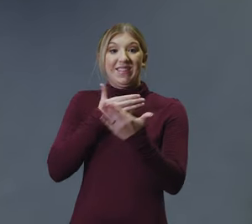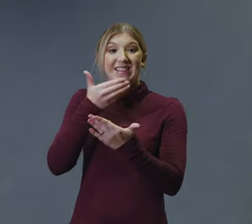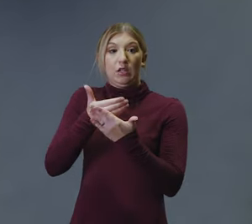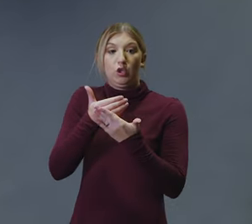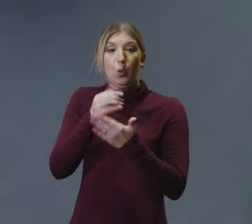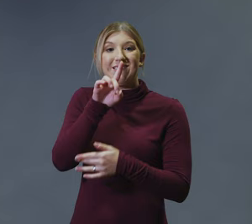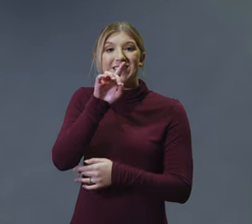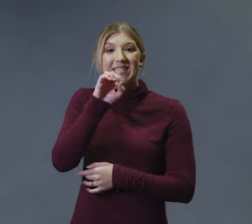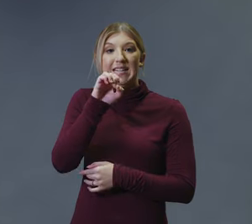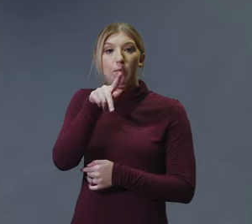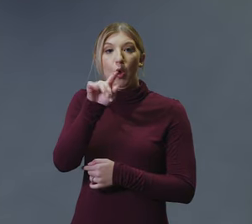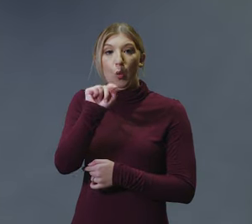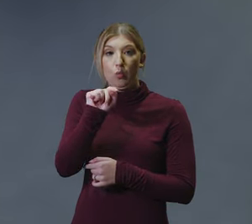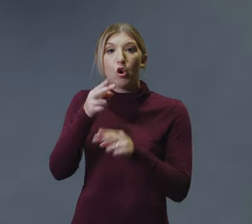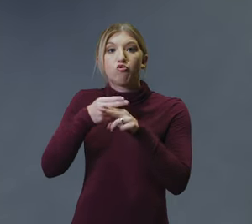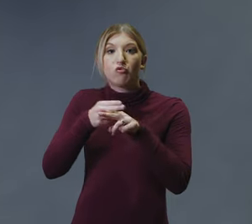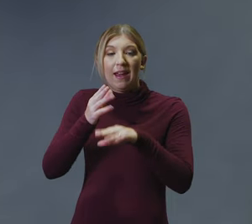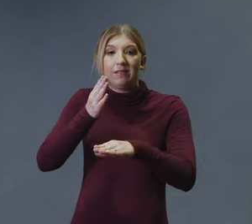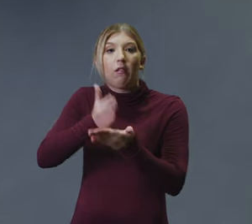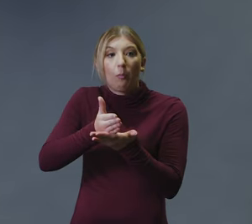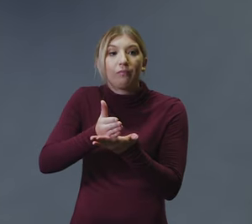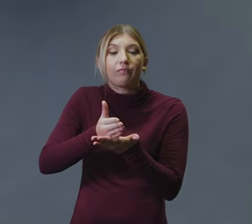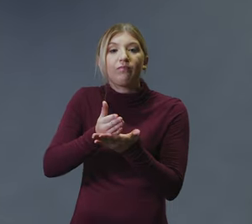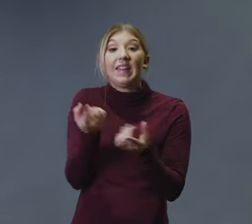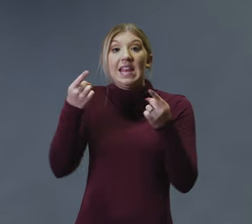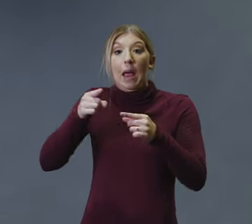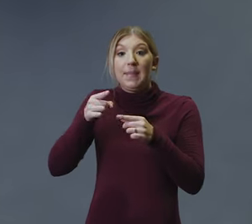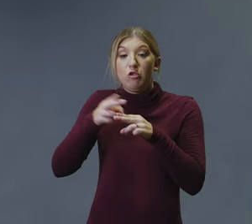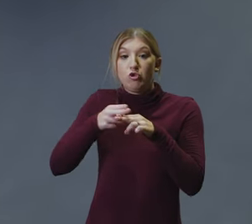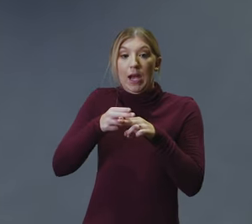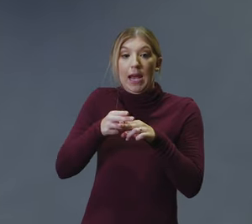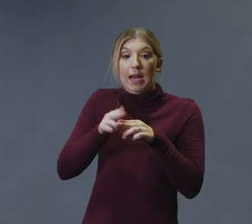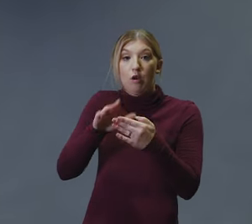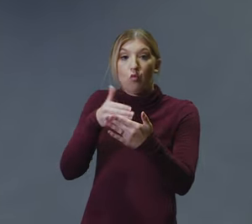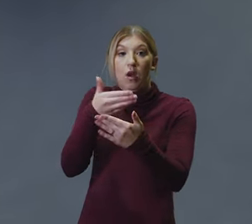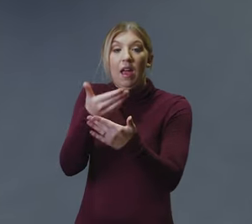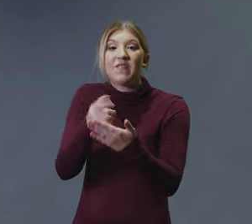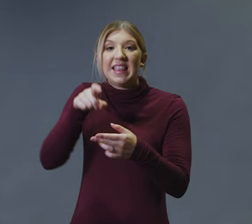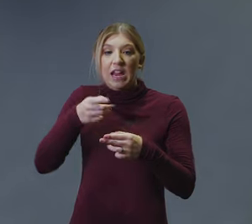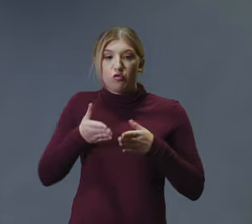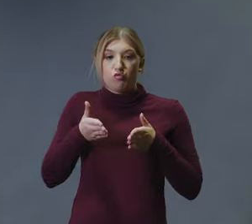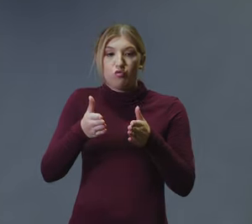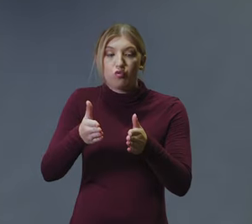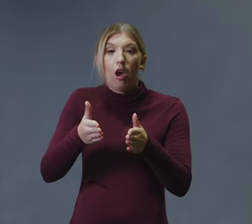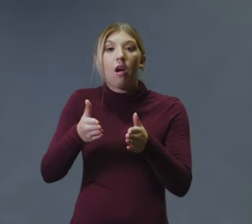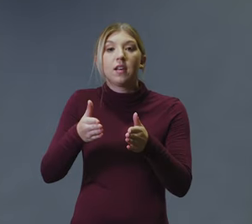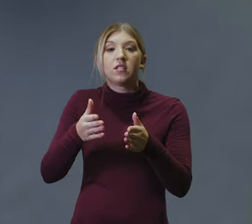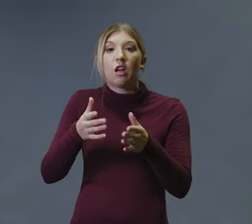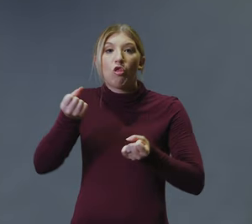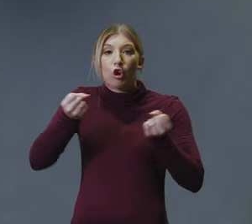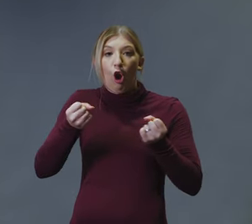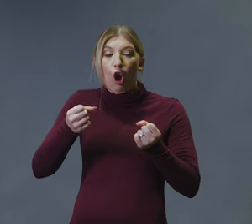depot. And what would happen as trains were coming in into the train depot, they had to cross this drive where cars were at.